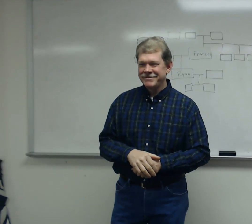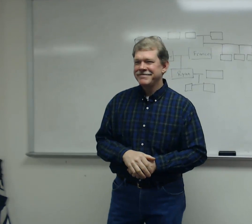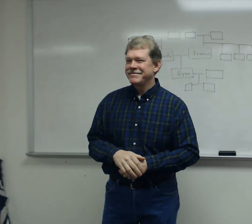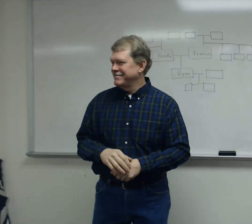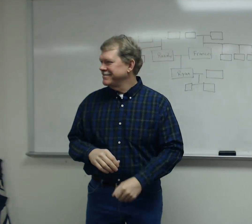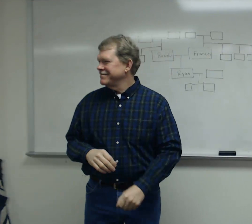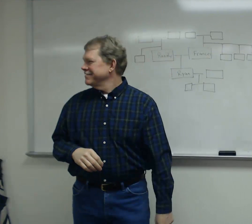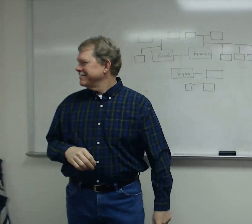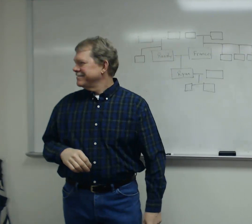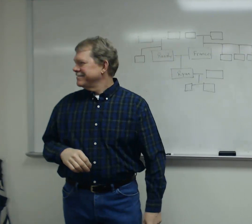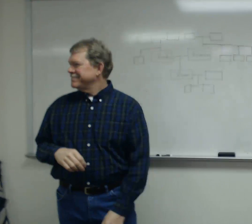sick. Mm-hmm.